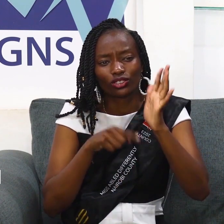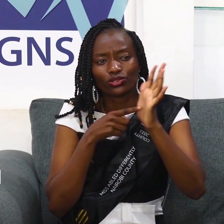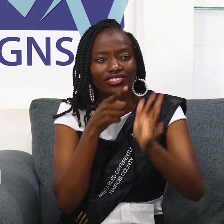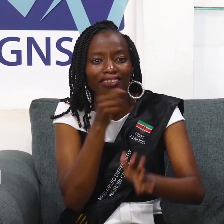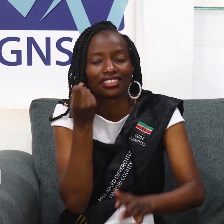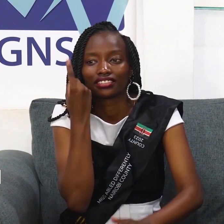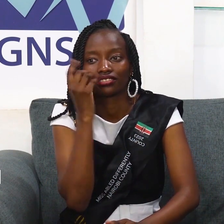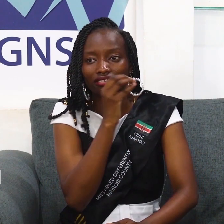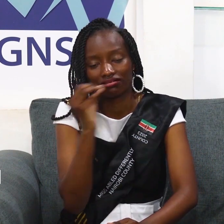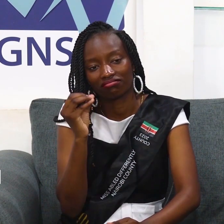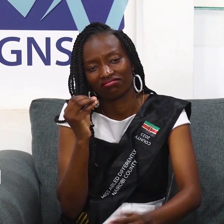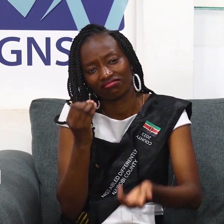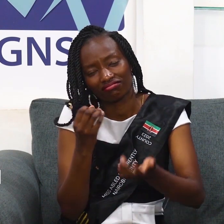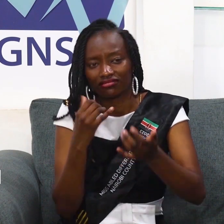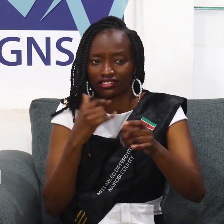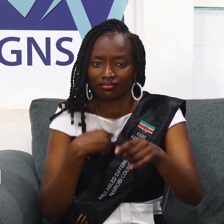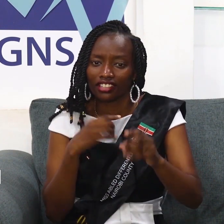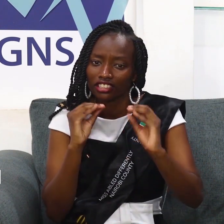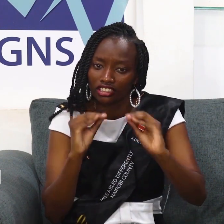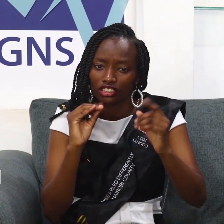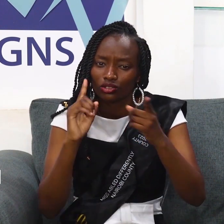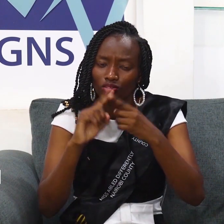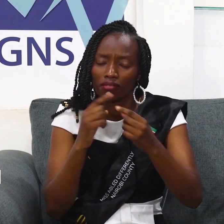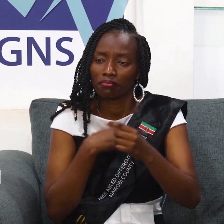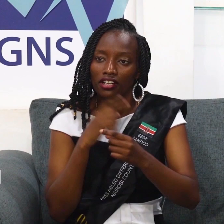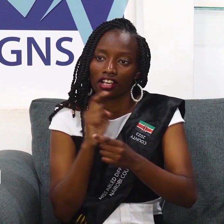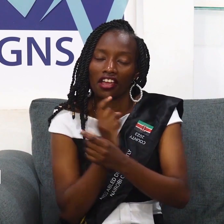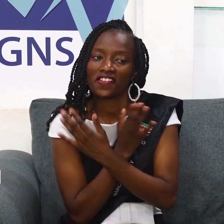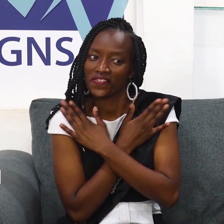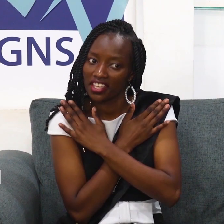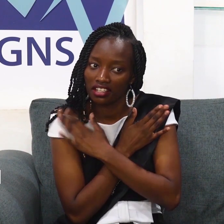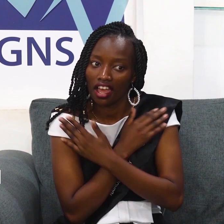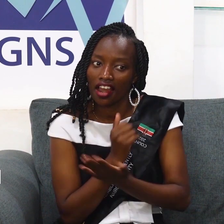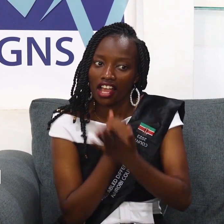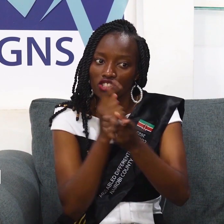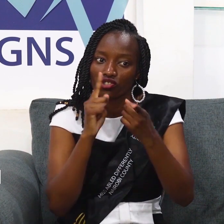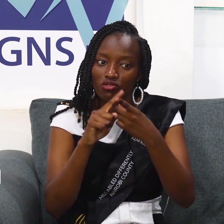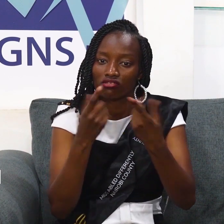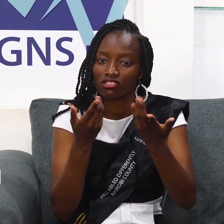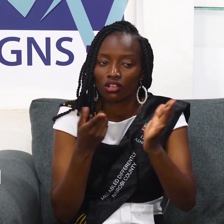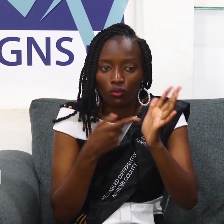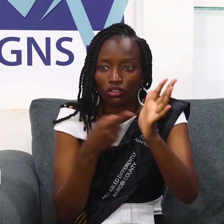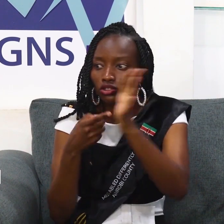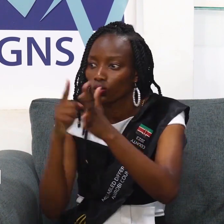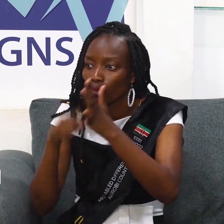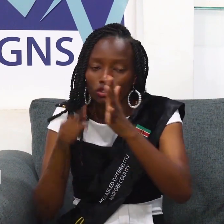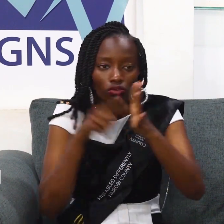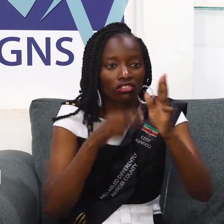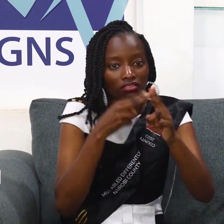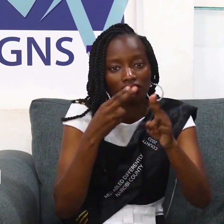school, but it was so hard for me to cope in Machakos when I went to learn there. And once I made friends, and I